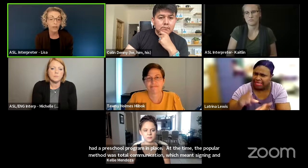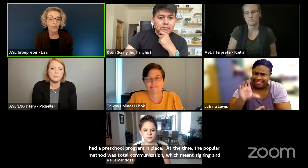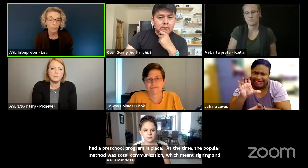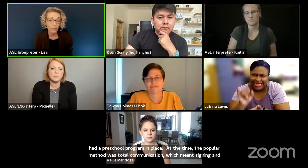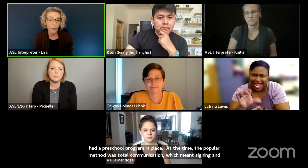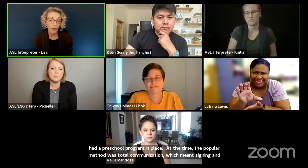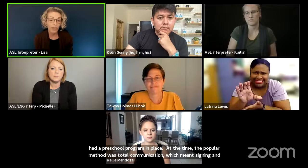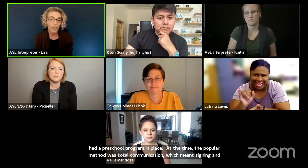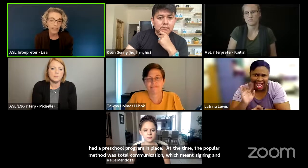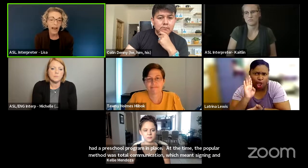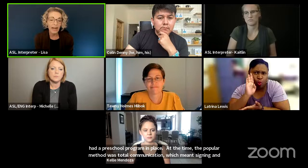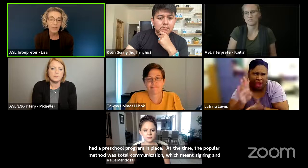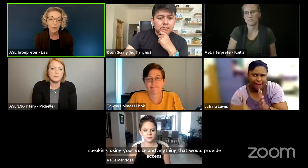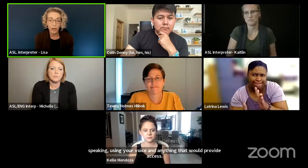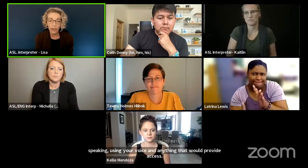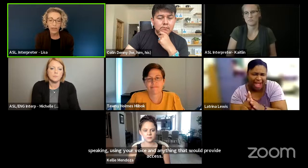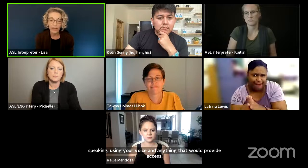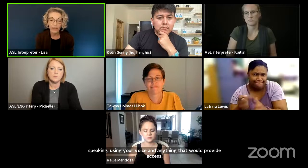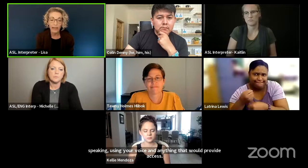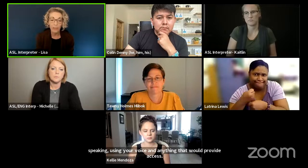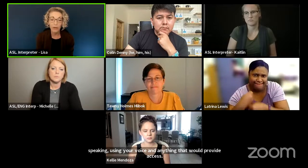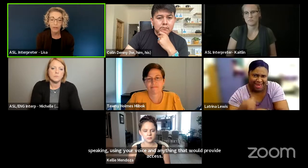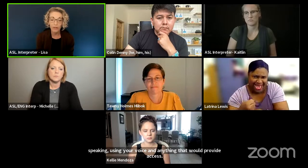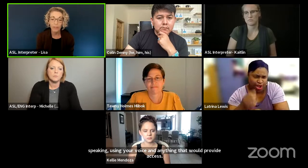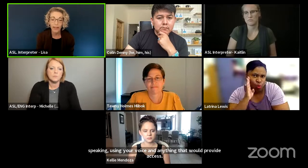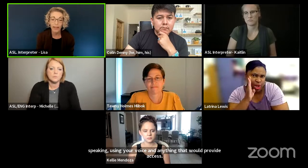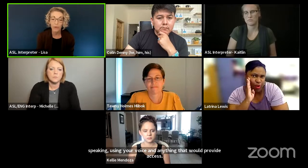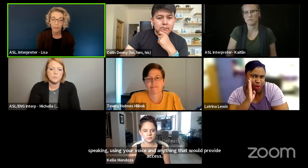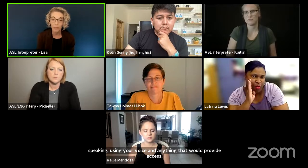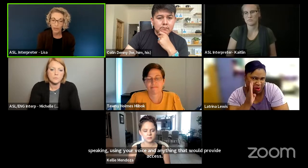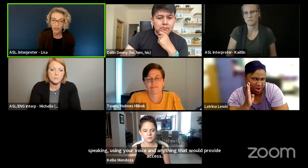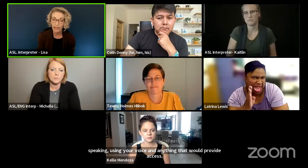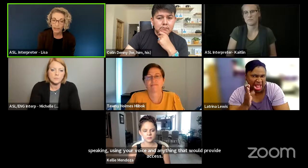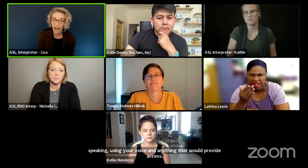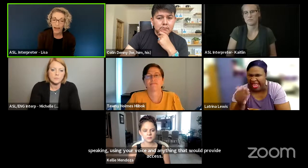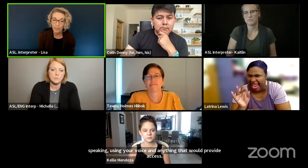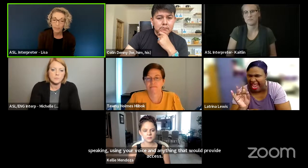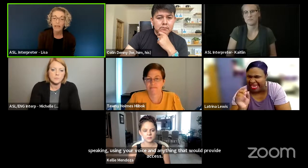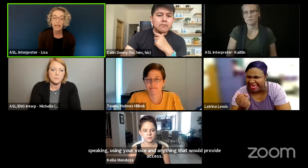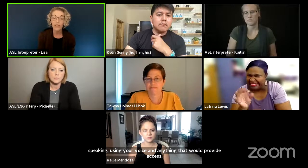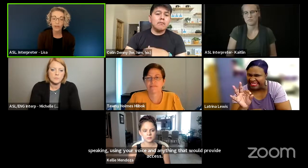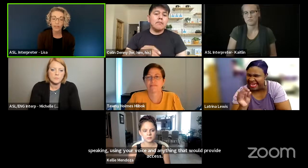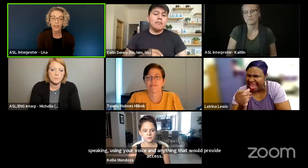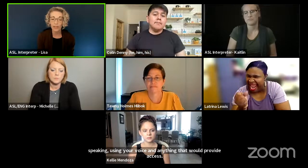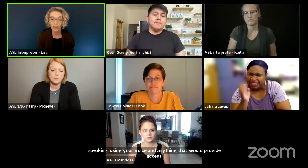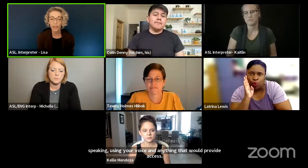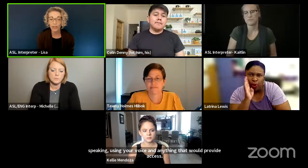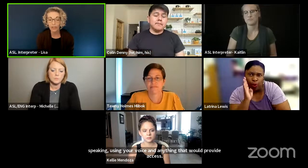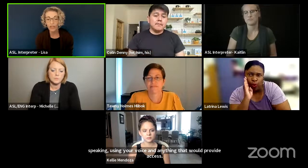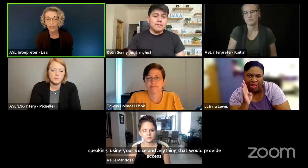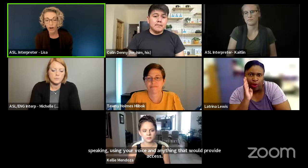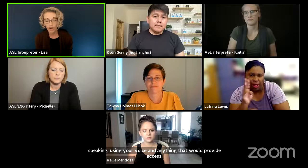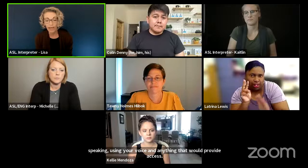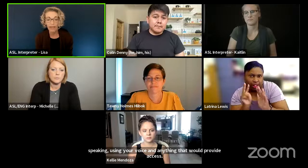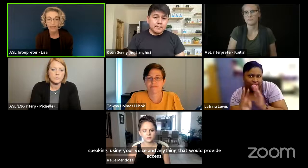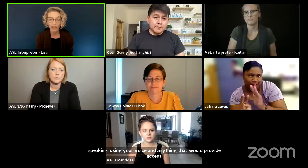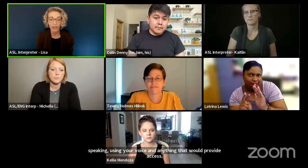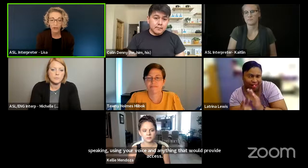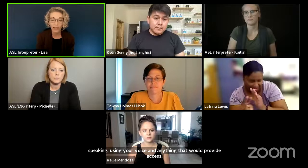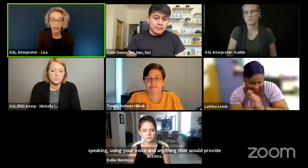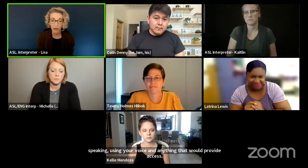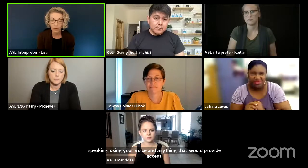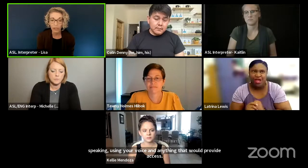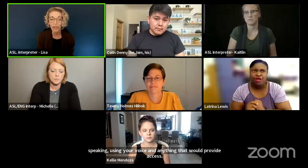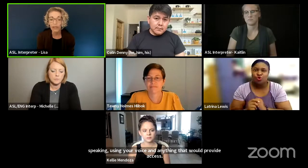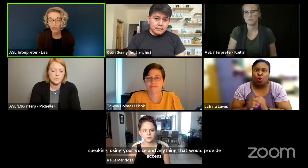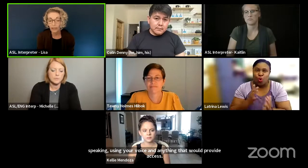CIs were just kind of emerging at the time. Cochlear implants were emerging at the time. So the discussion was just starting, and they